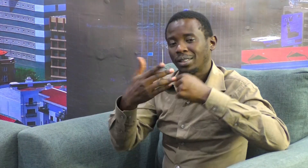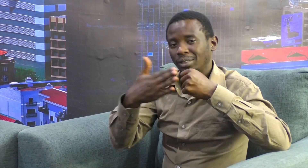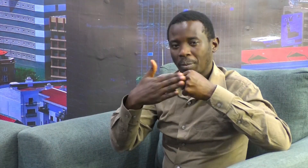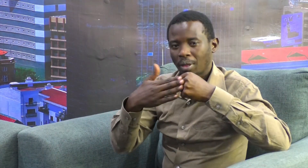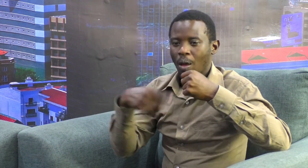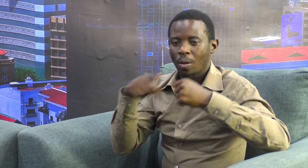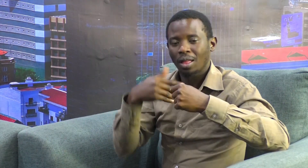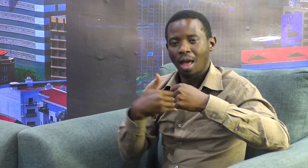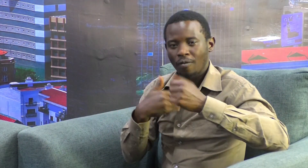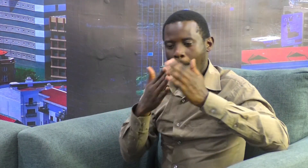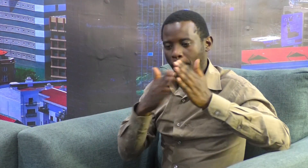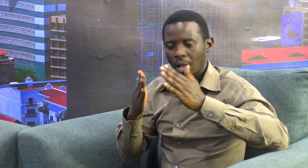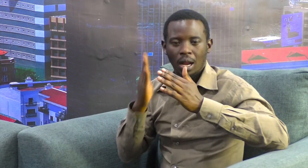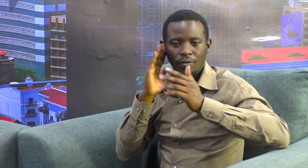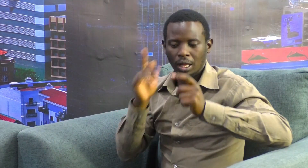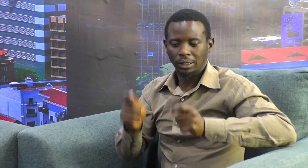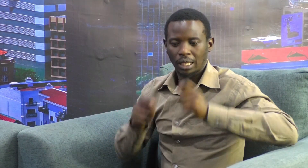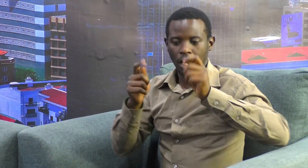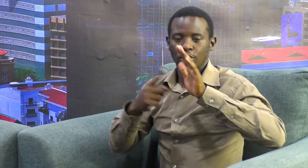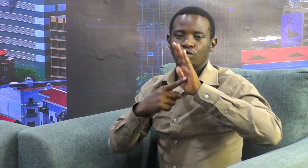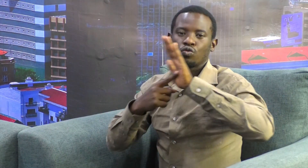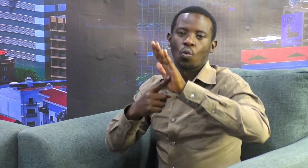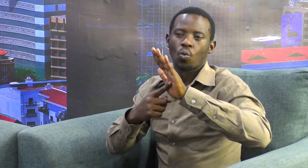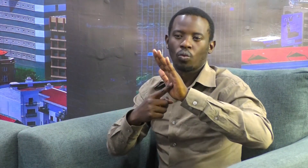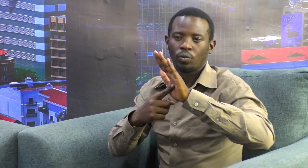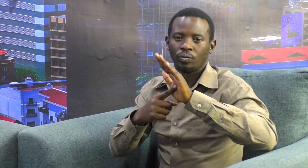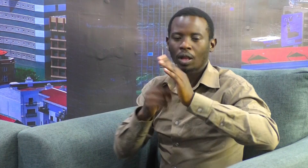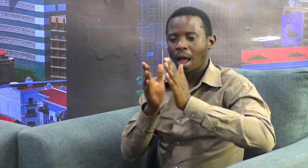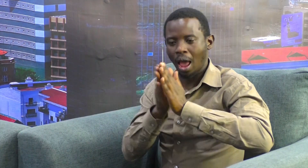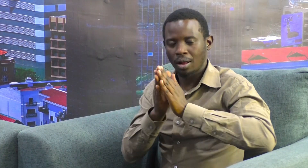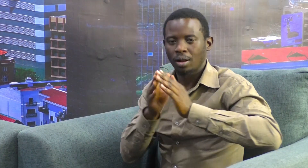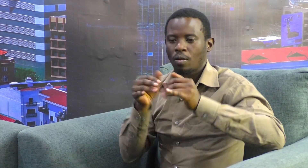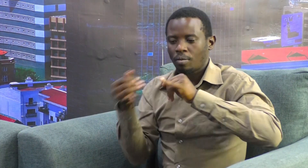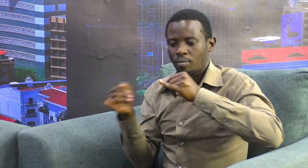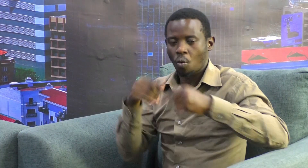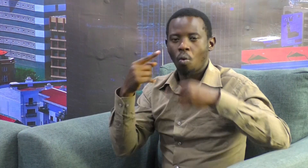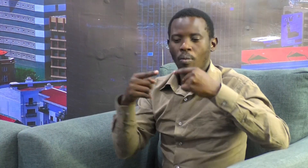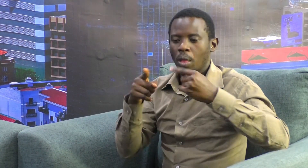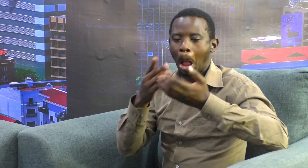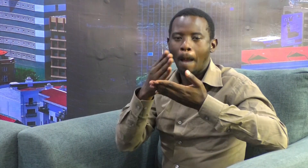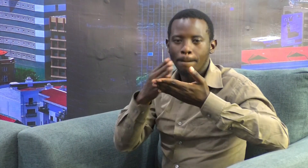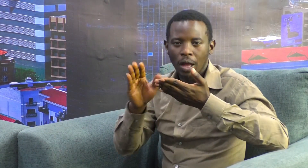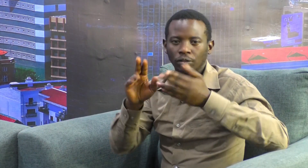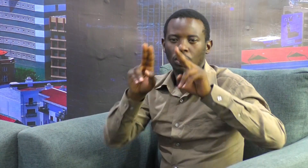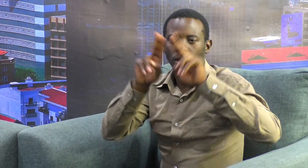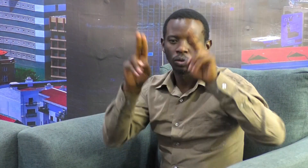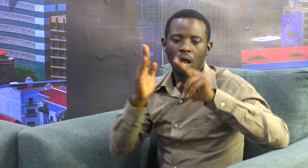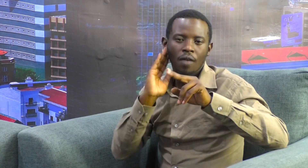September, and then we plan to go internationally to Tanzania. So this is to select people.